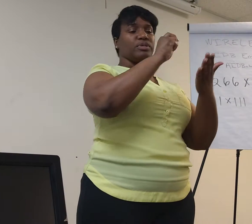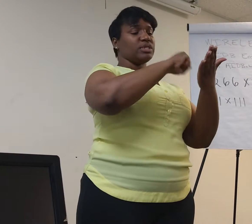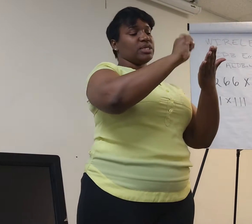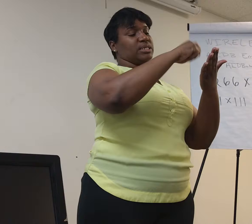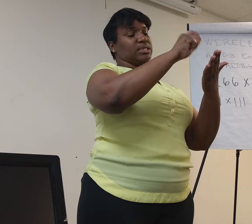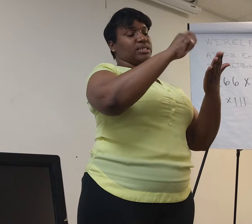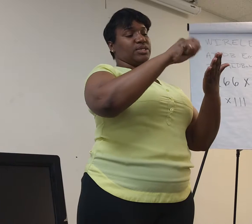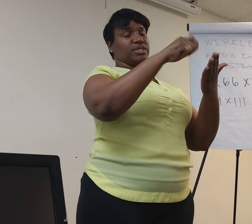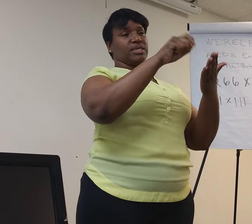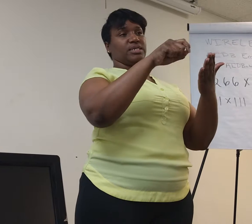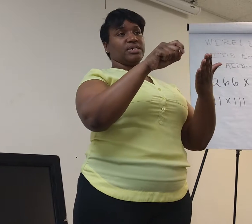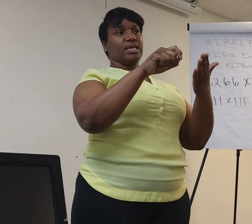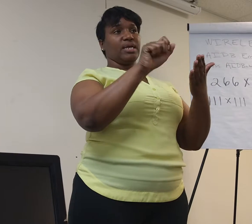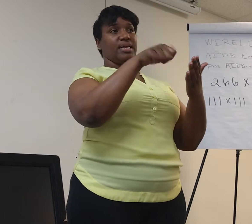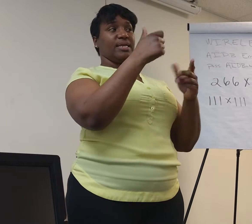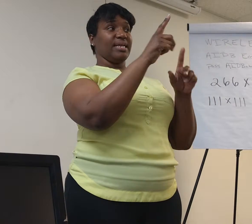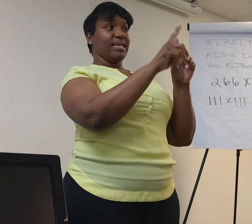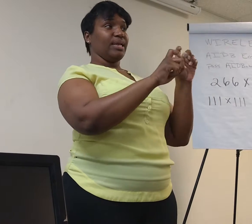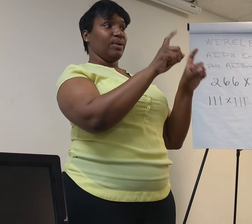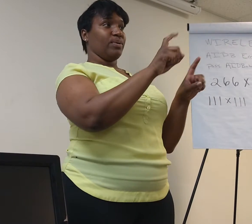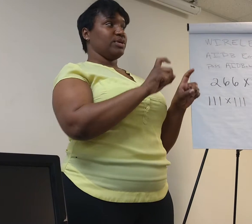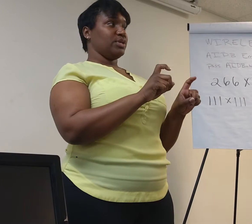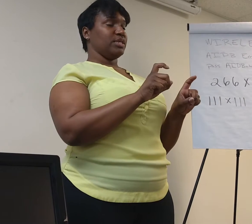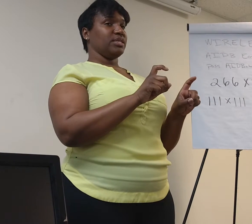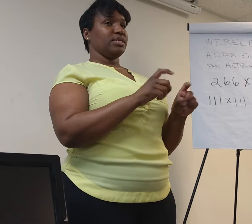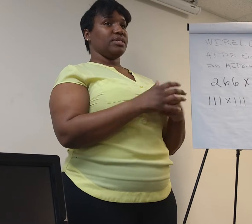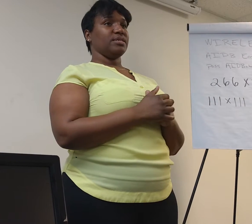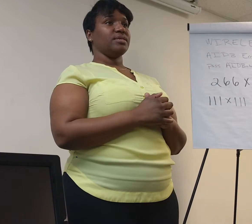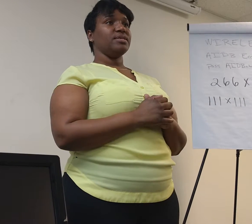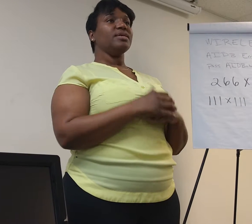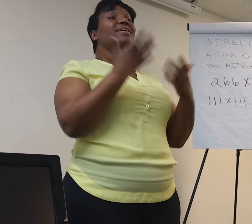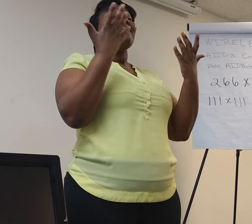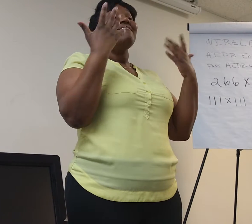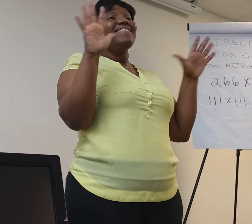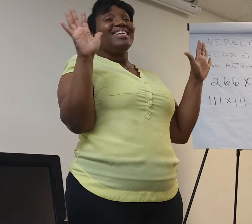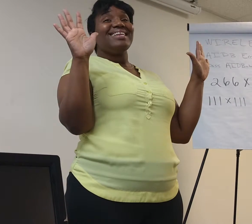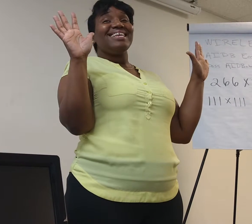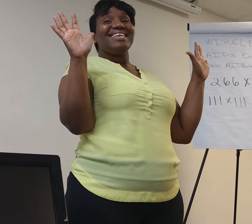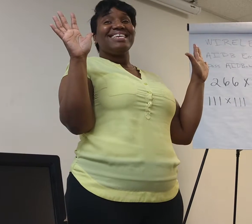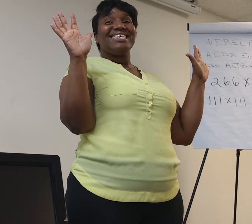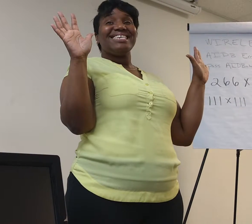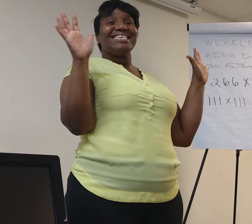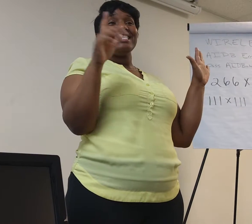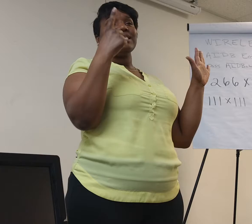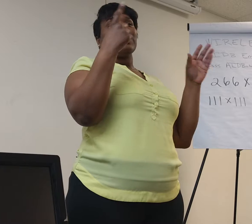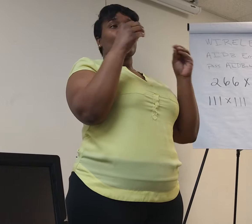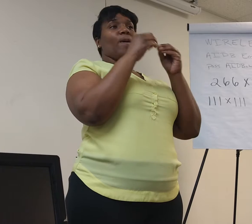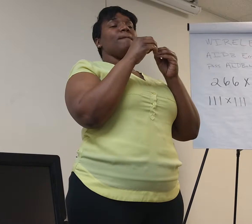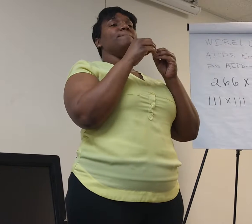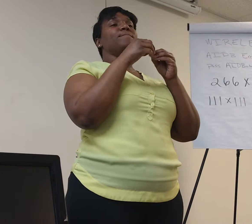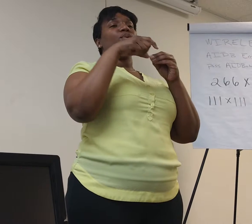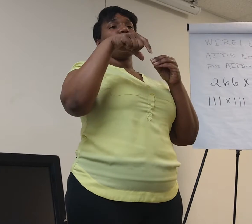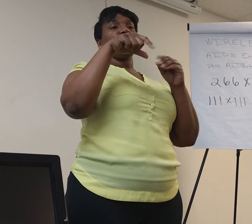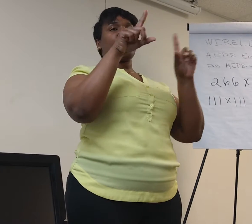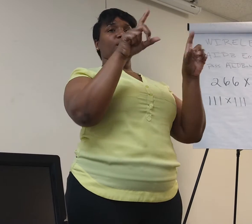questions on that? You made it. That's good. We got one more quiz and then you'll be done for the day with me.